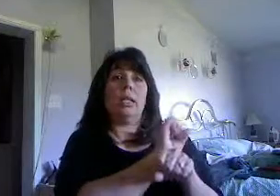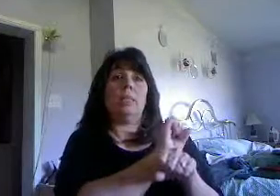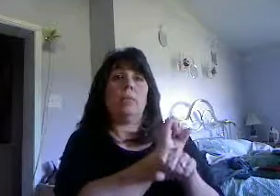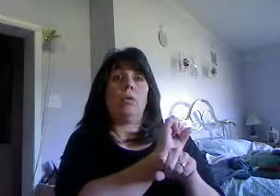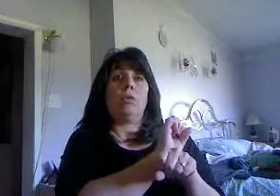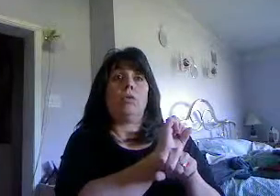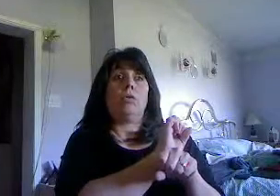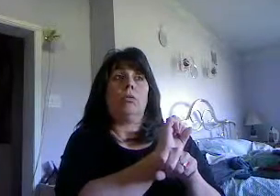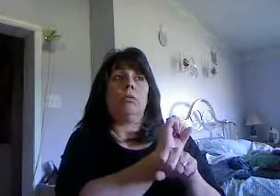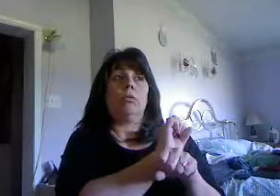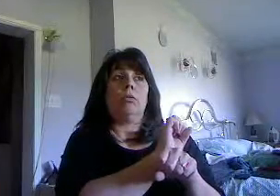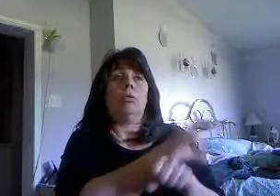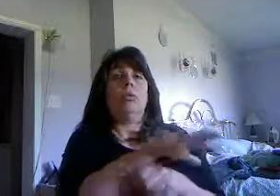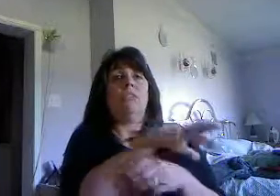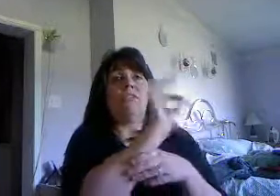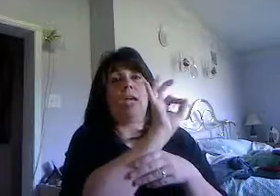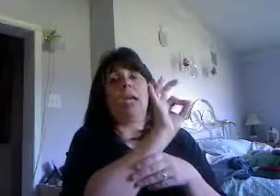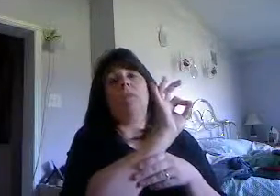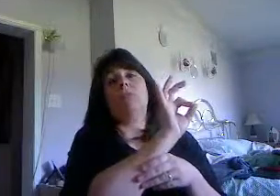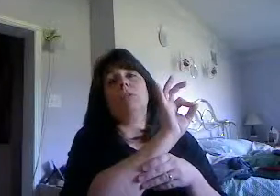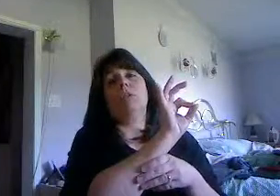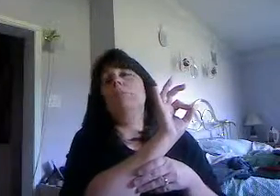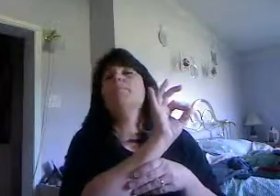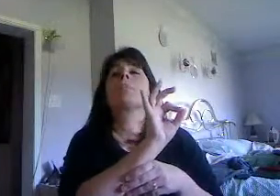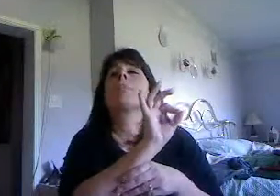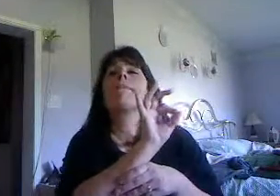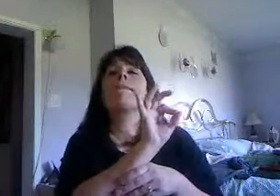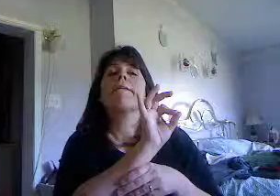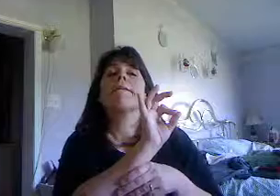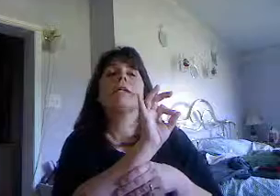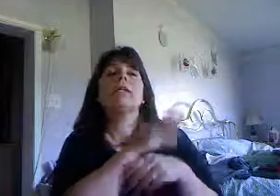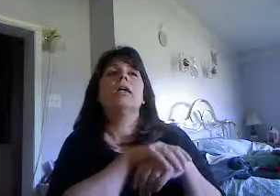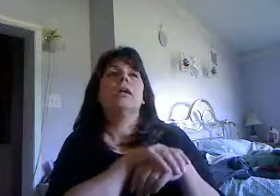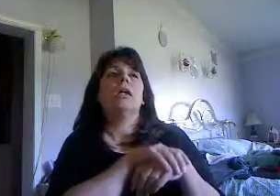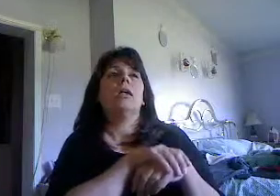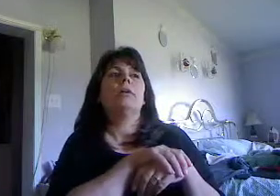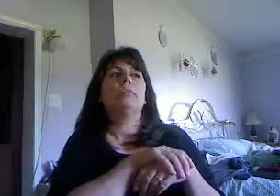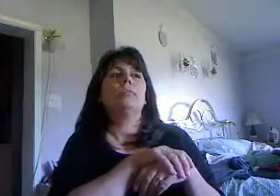manufacturing plants often began to find shortages of labor, and so they moved out to follow the labor force.